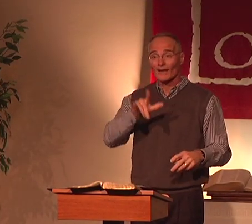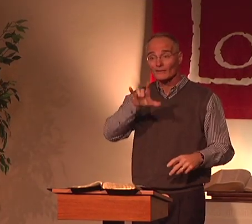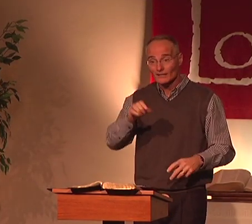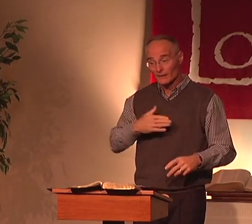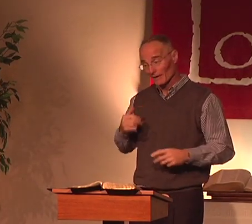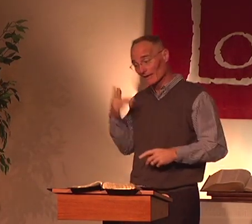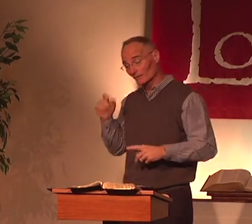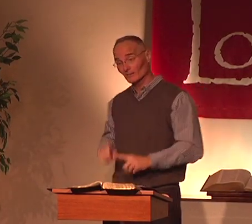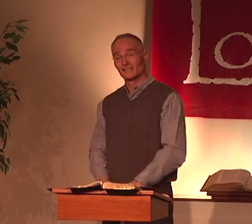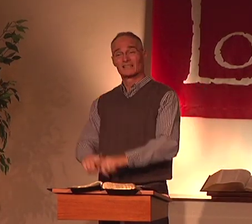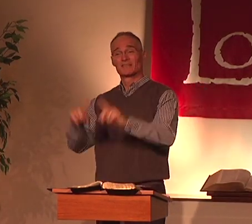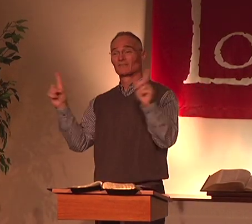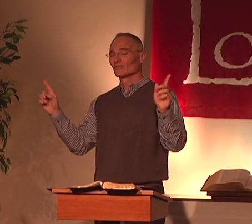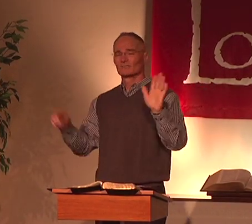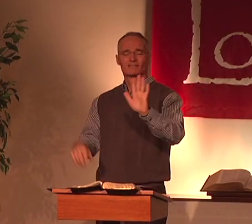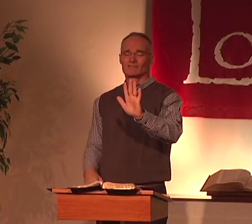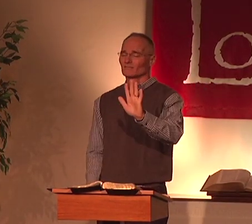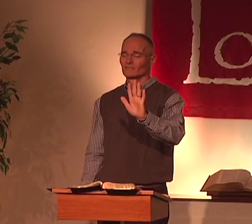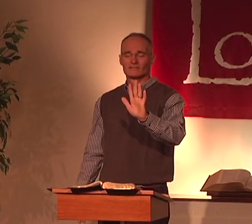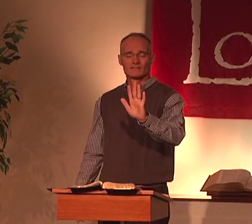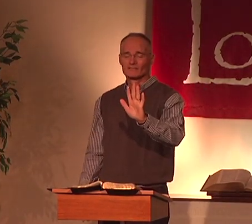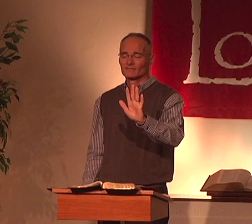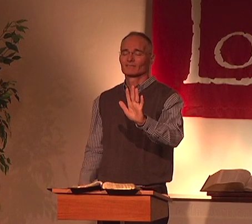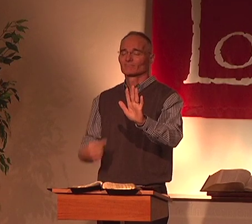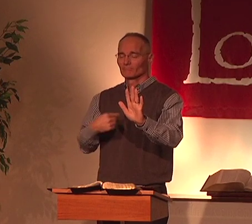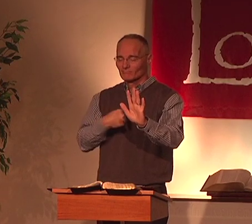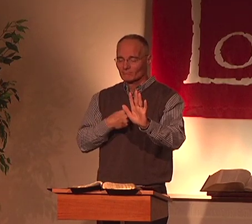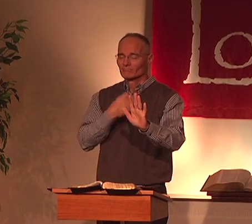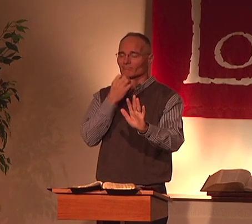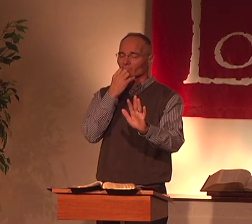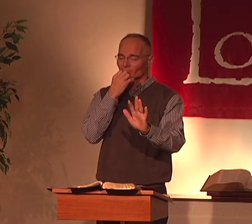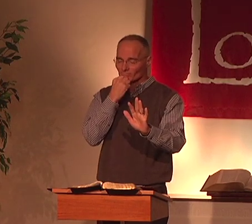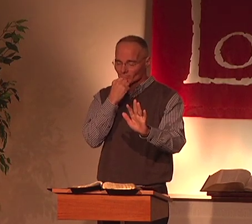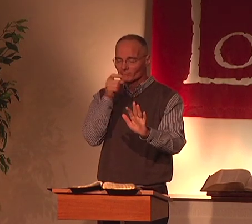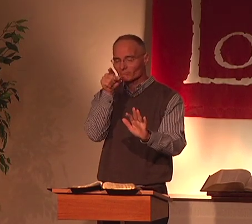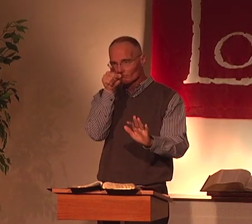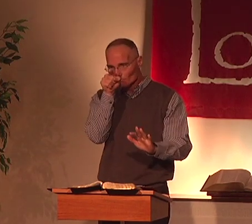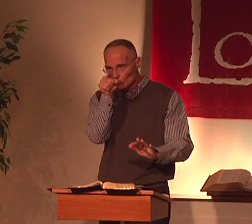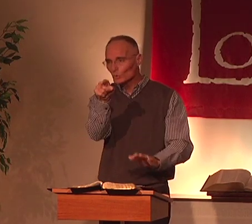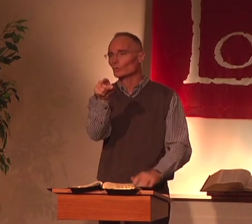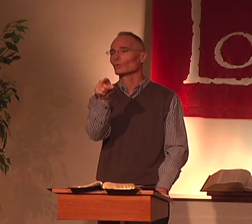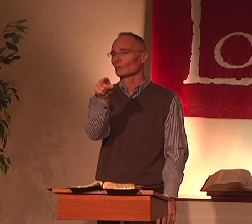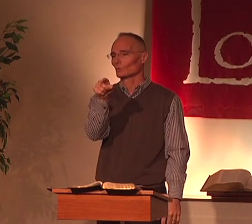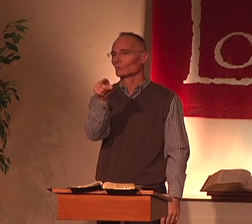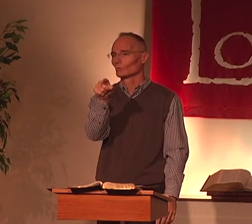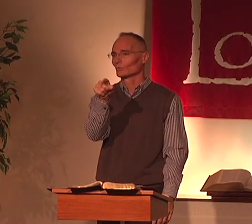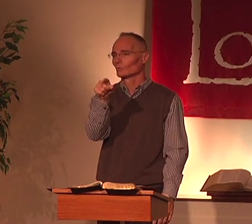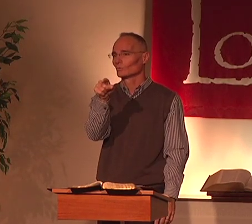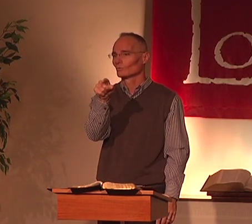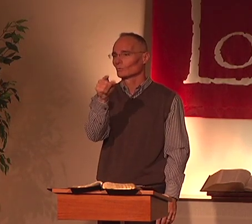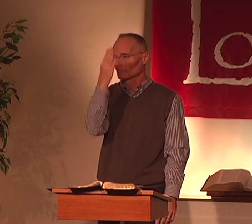List of Things Our ideas About things Could be Very different But I Care for You